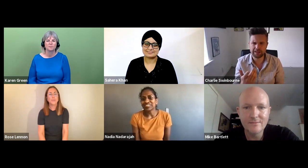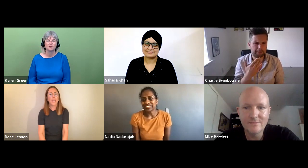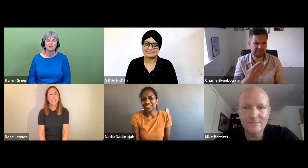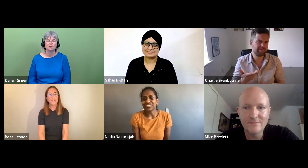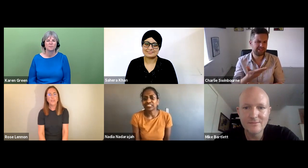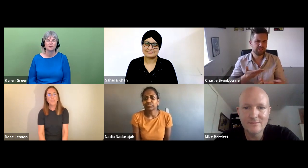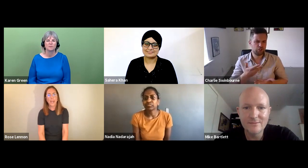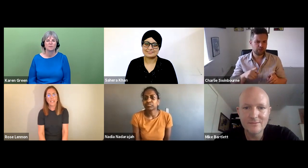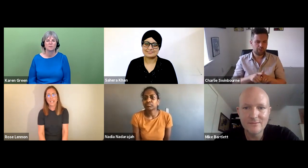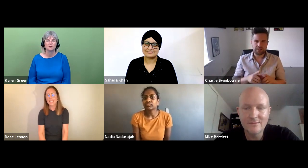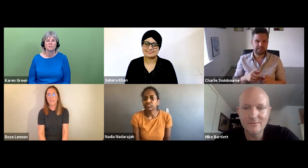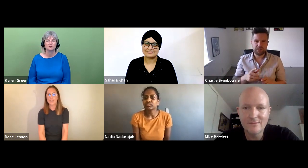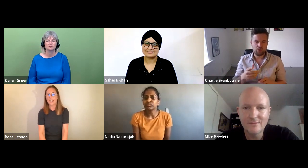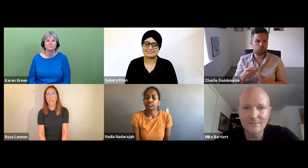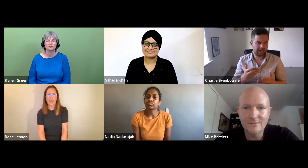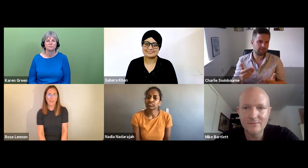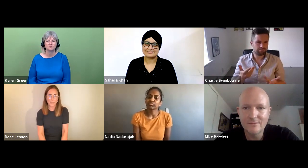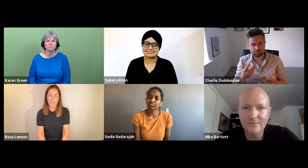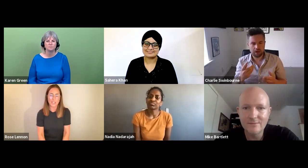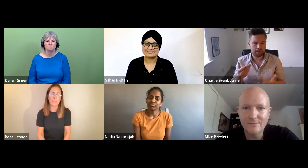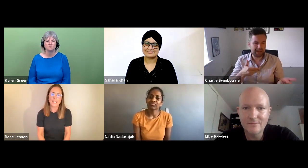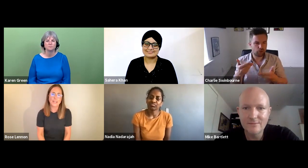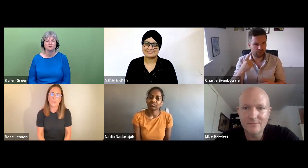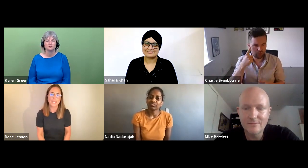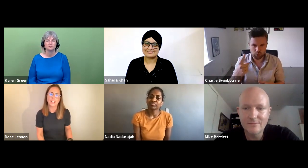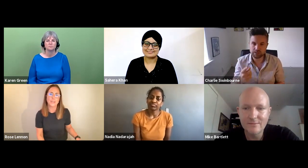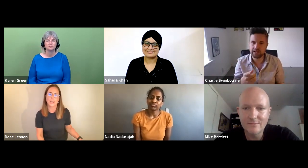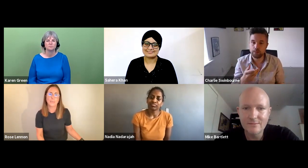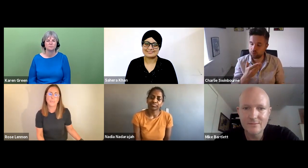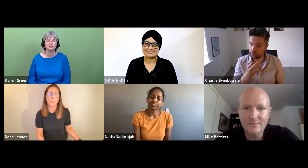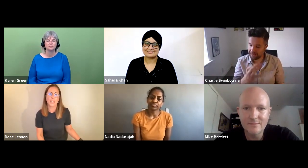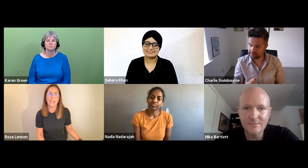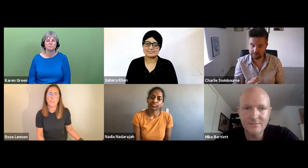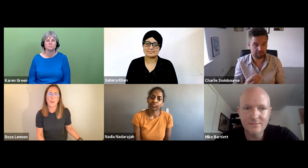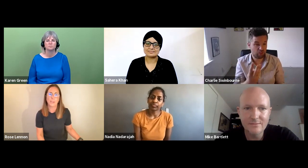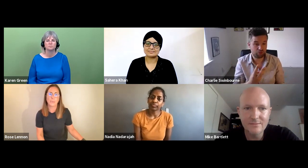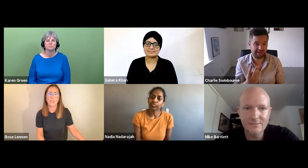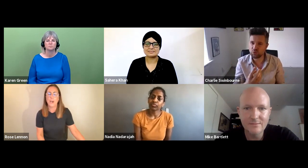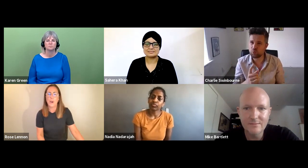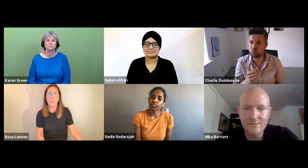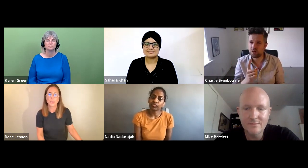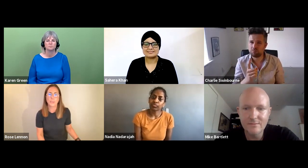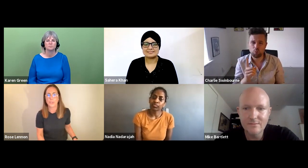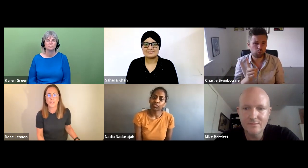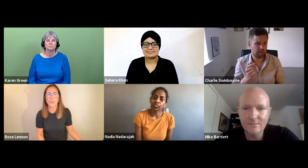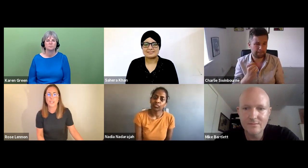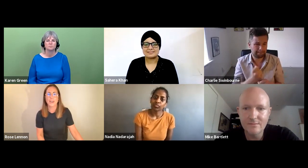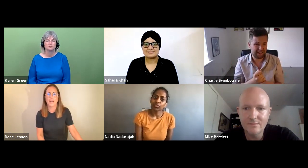Do any of you panelists obviously have questions? Please use them. We want to hear about what you want to know, what your thoughts